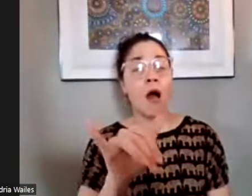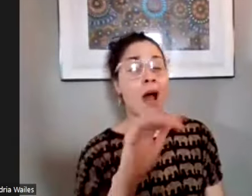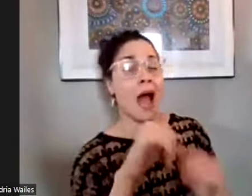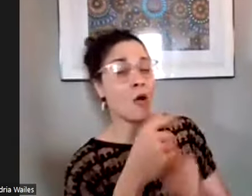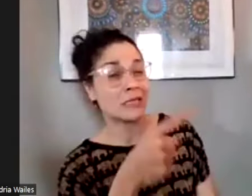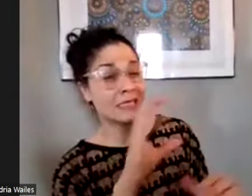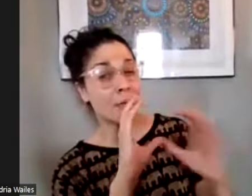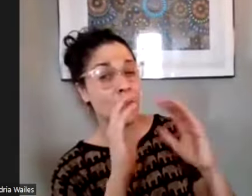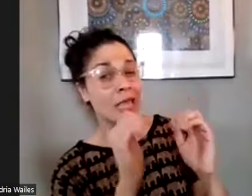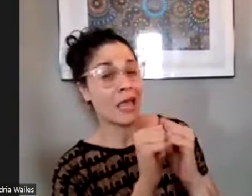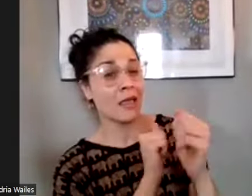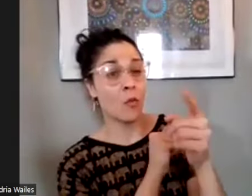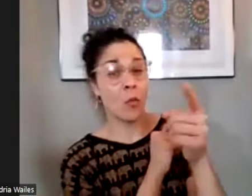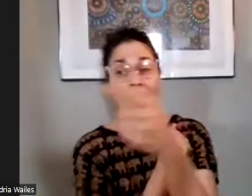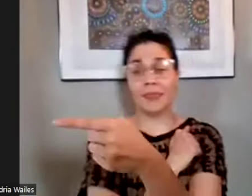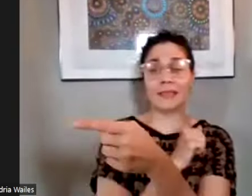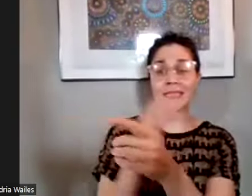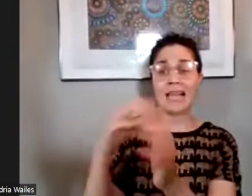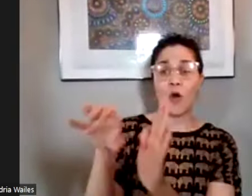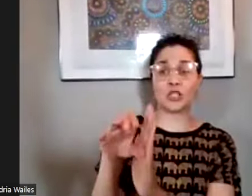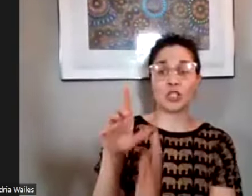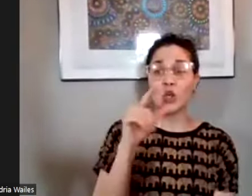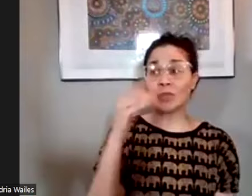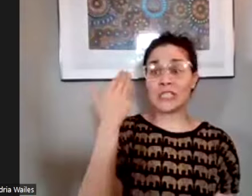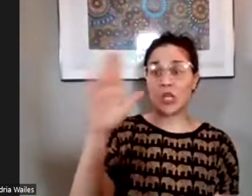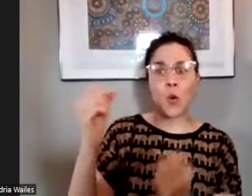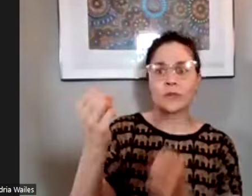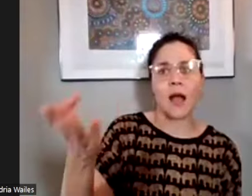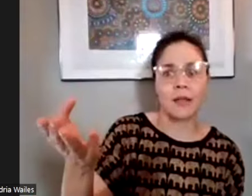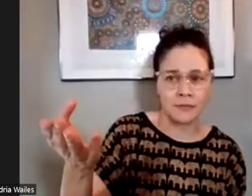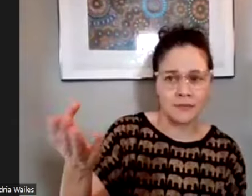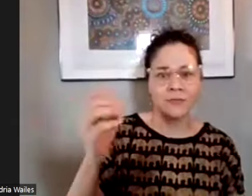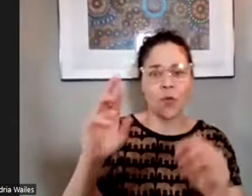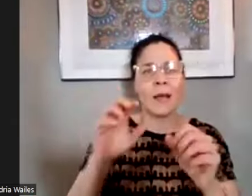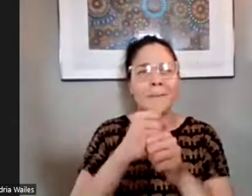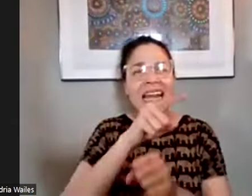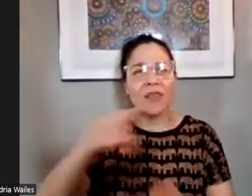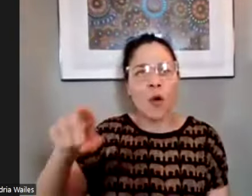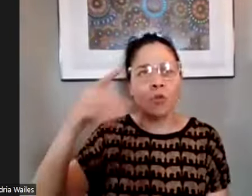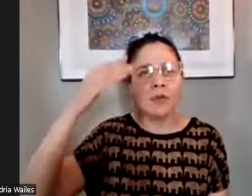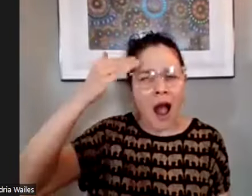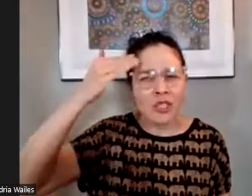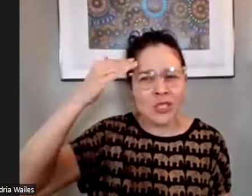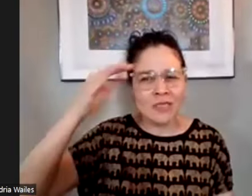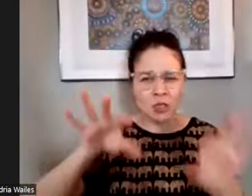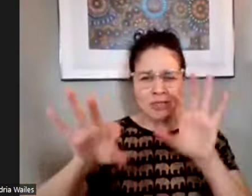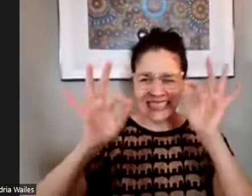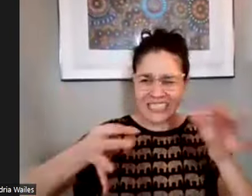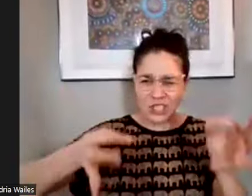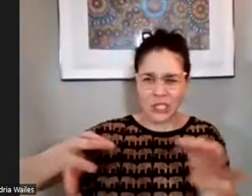like, what are the layers to their relationship, how do they communicate with each other. Let's say that the actor who